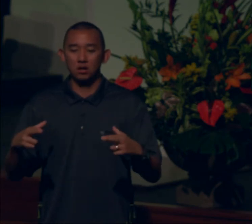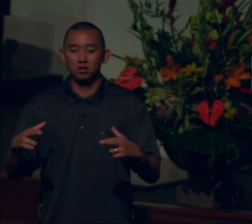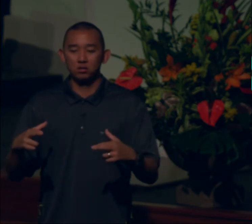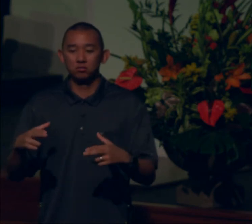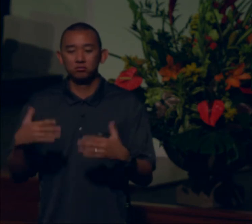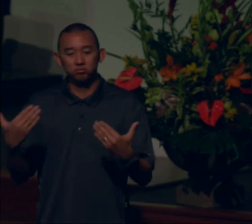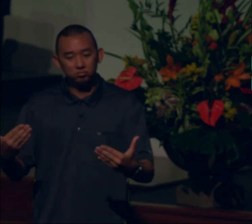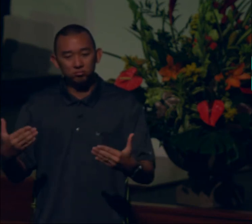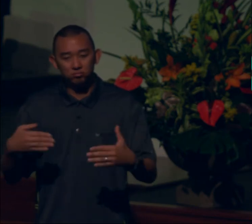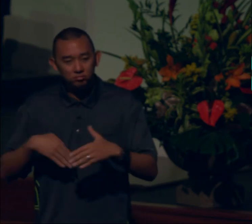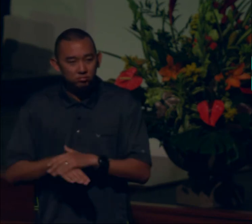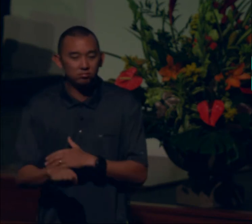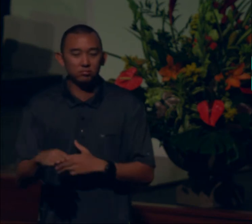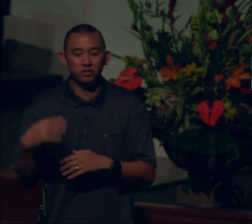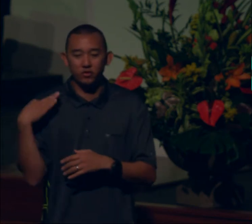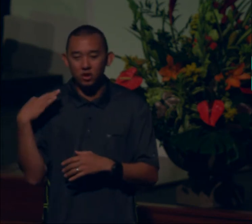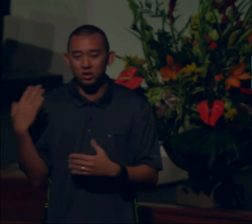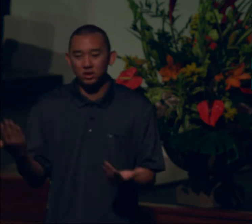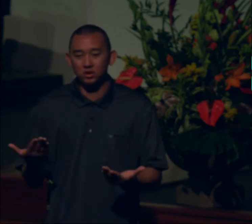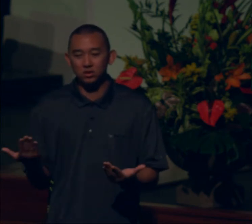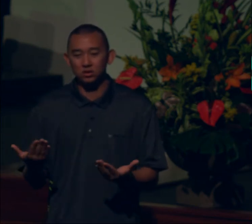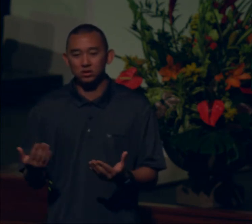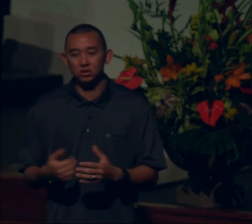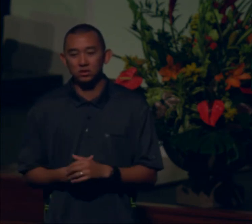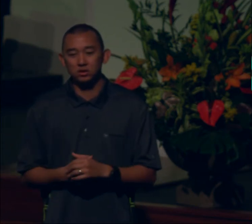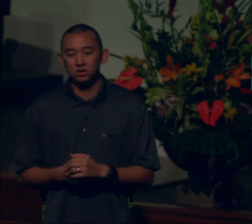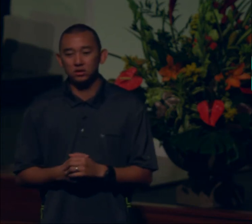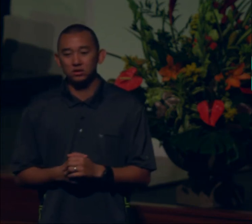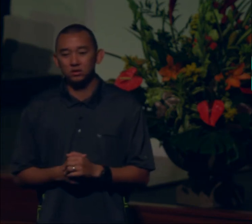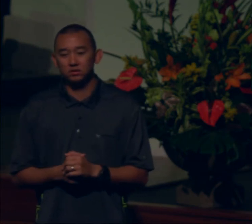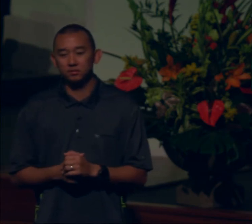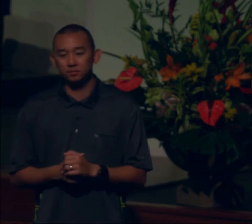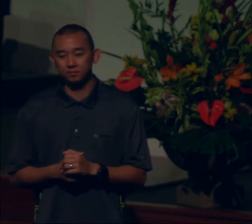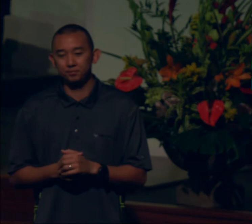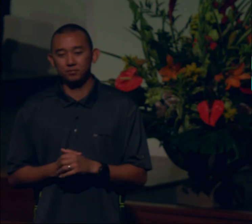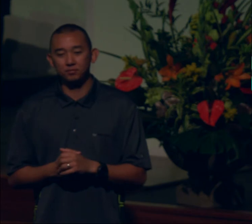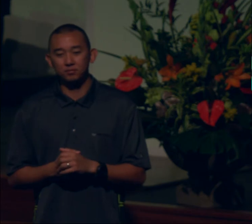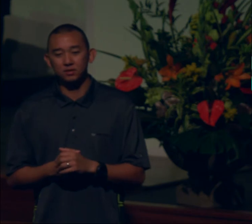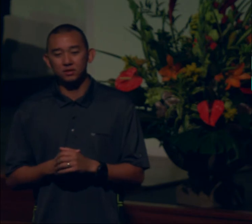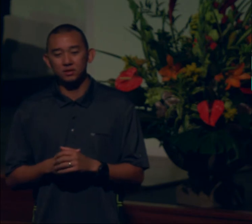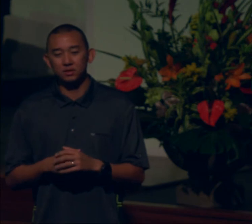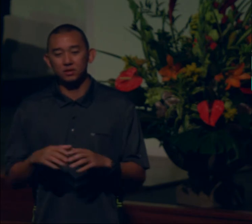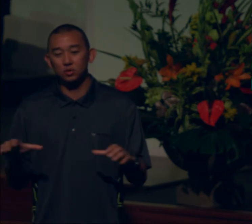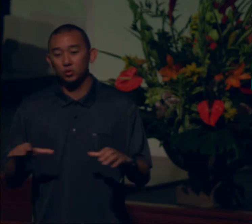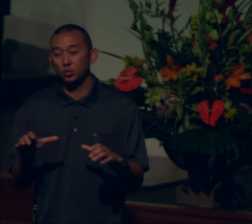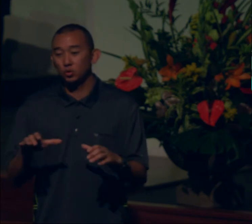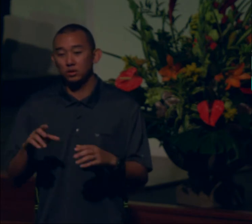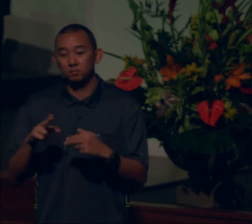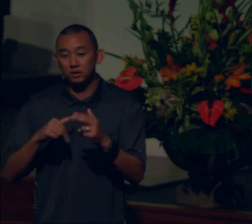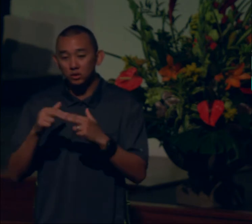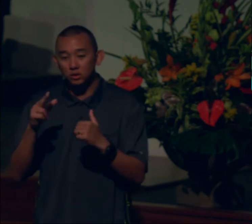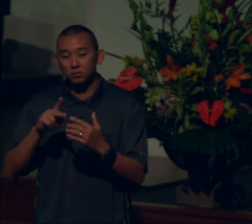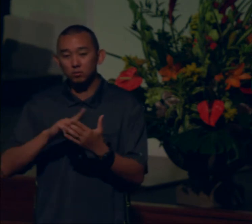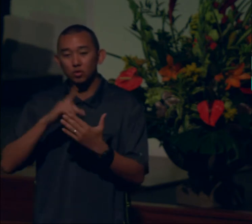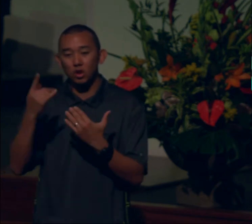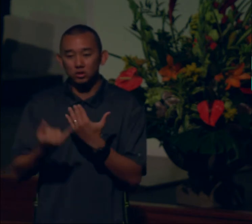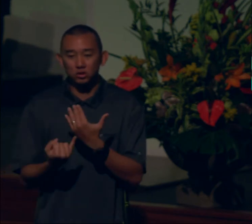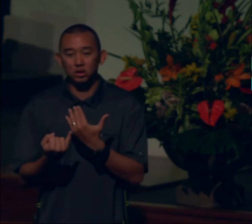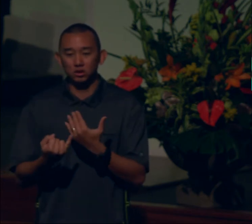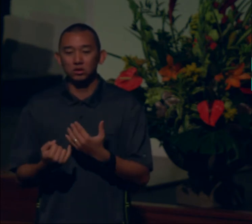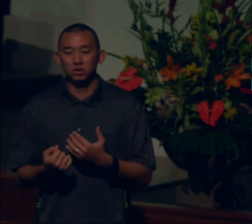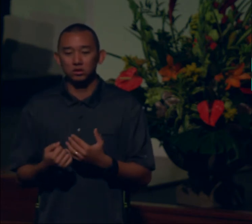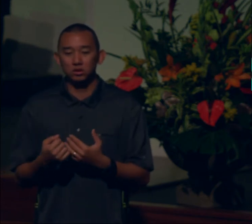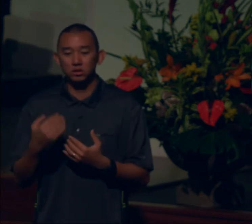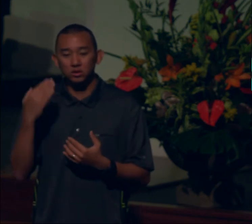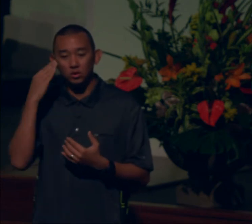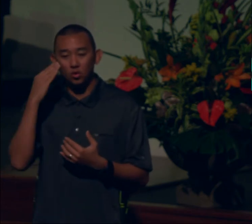great job. Here's the favor that is on him. So to do the building initiative, right, we needed the Mauka Annex, the warehouse.